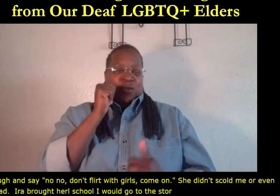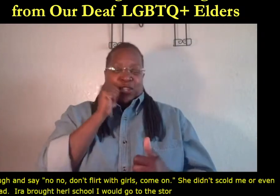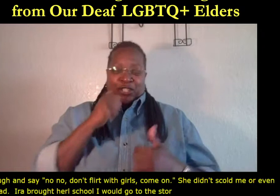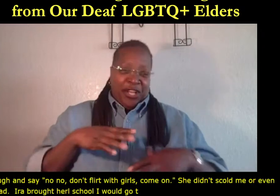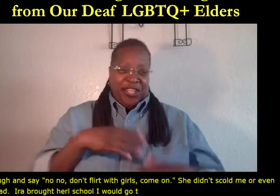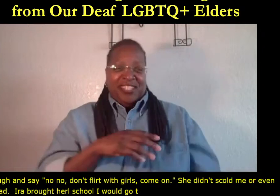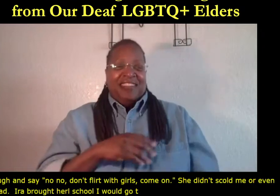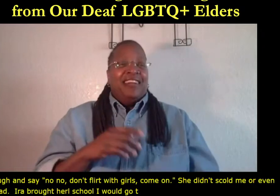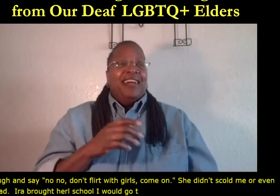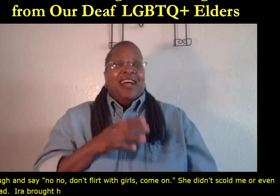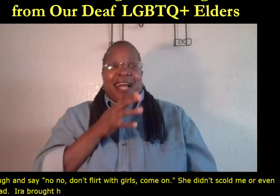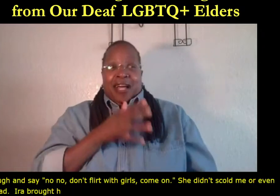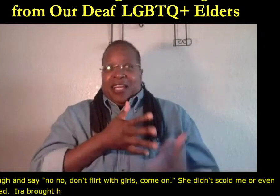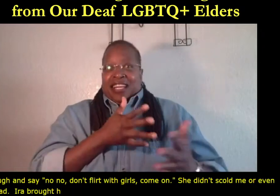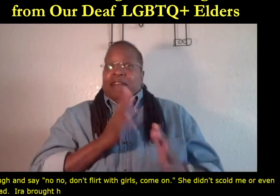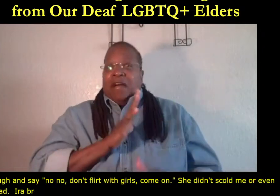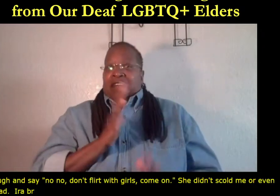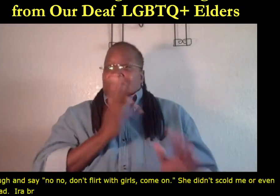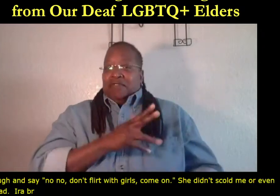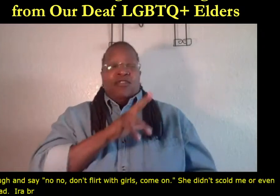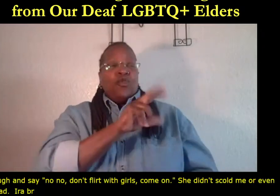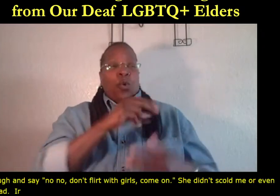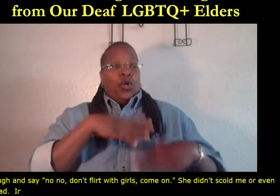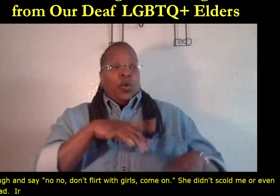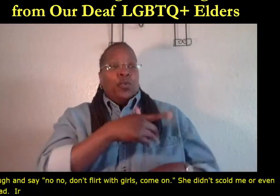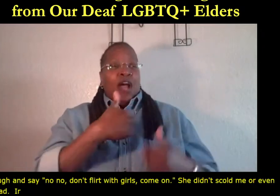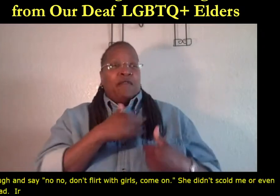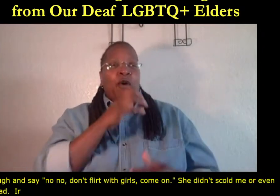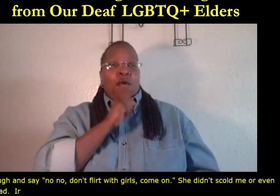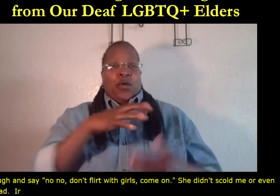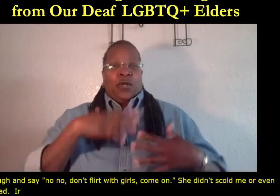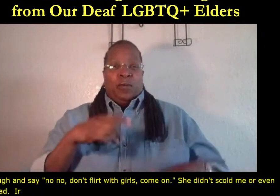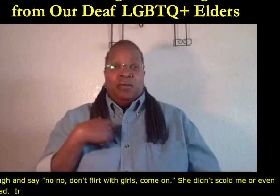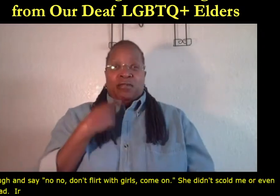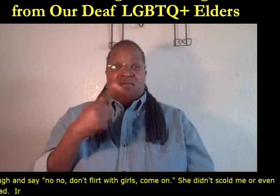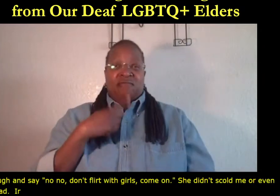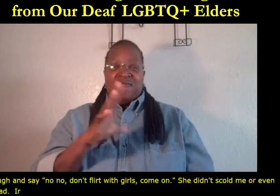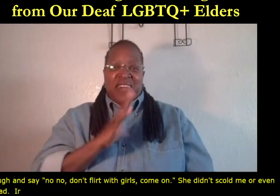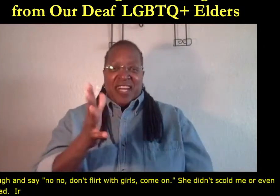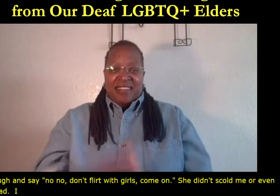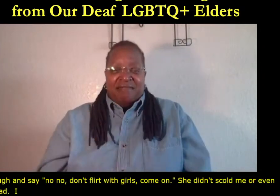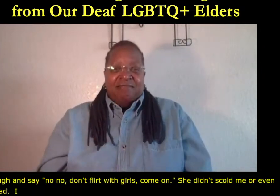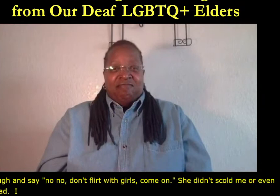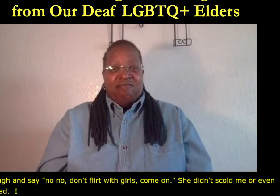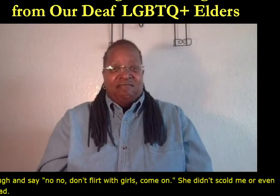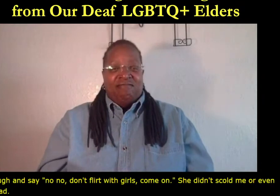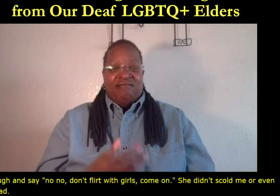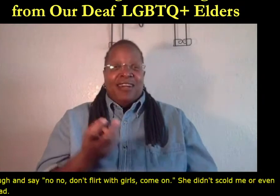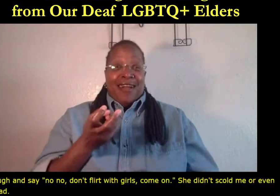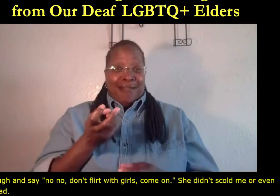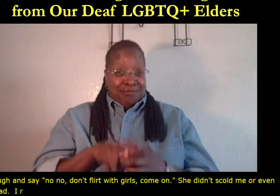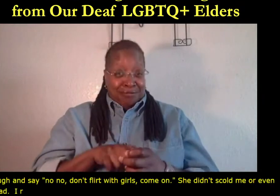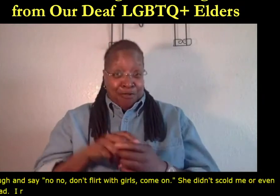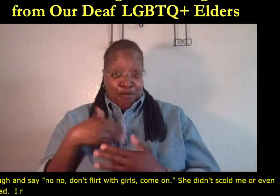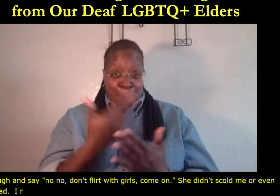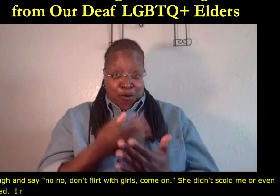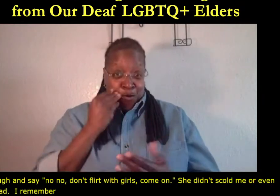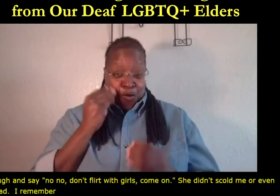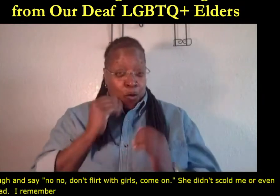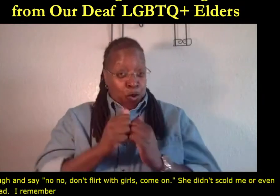said no i don't want to buy those girls clothes i don't want to wear them and she said all right you're just going to have your old clothes then